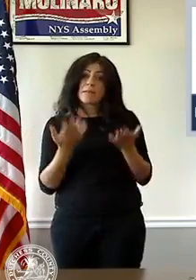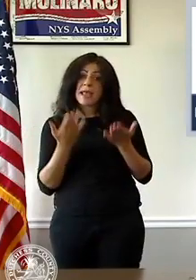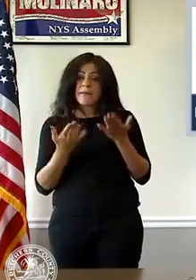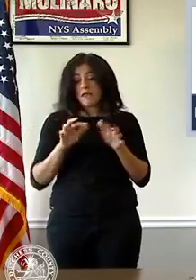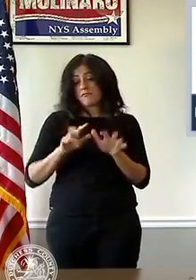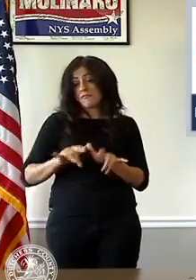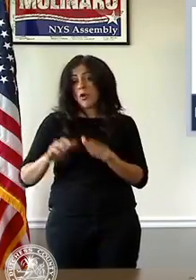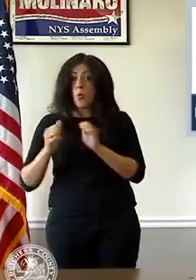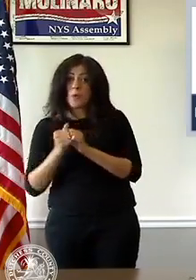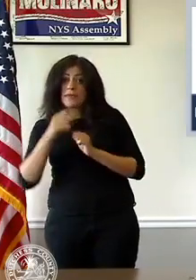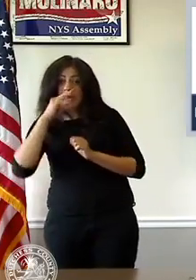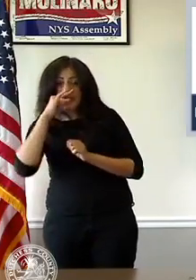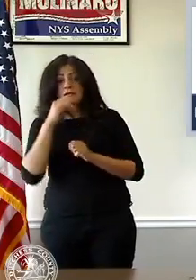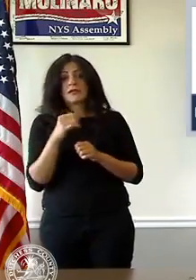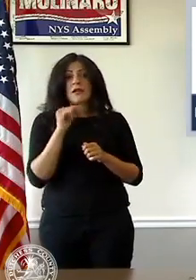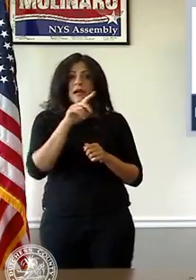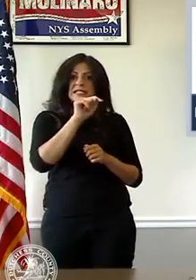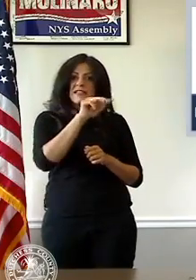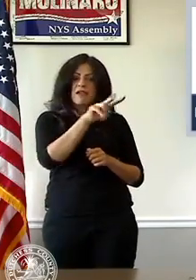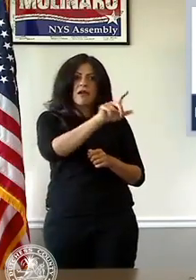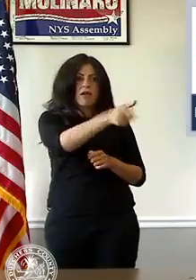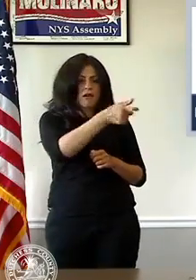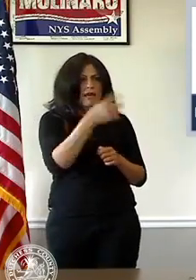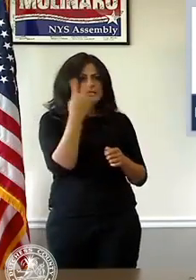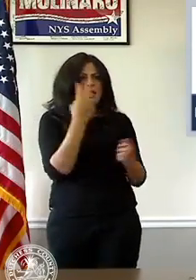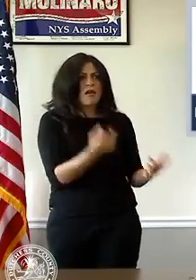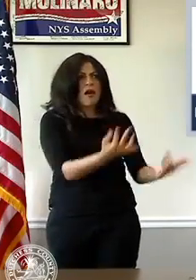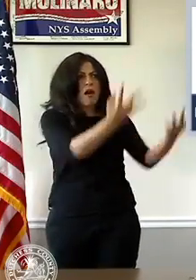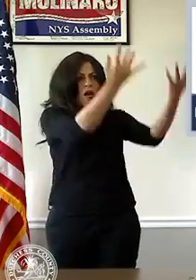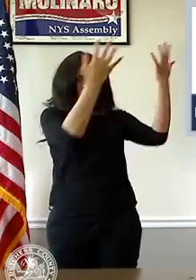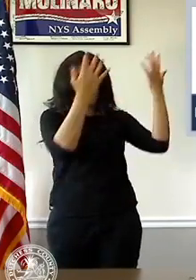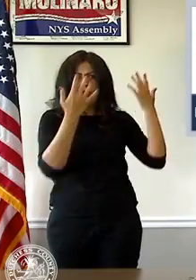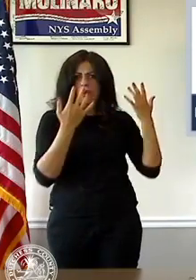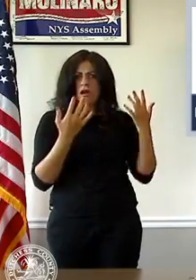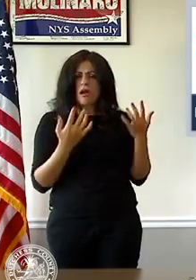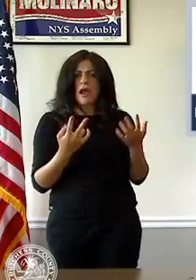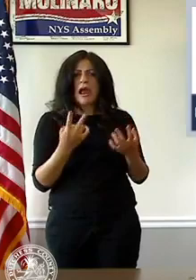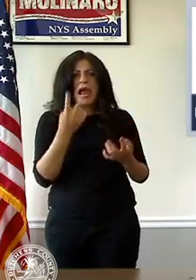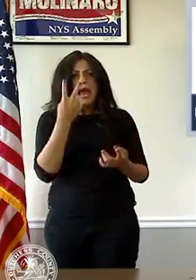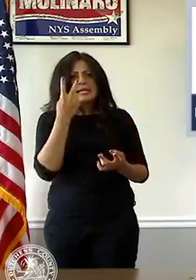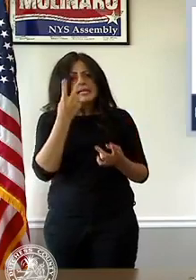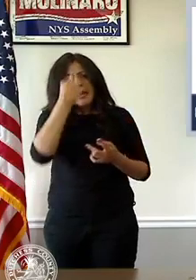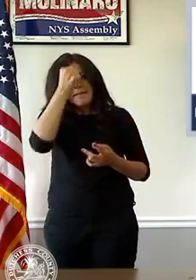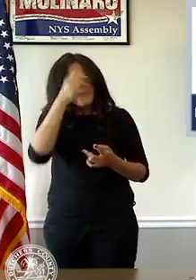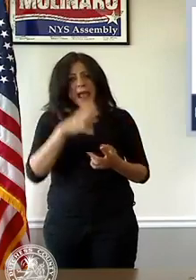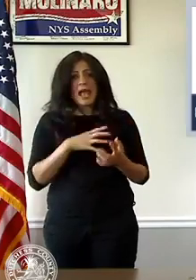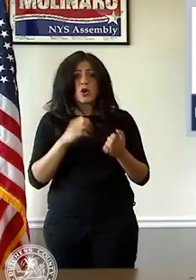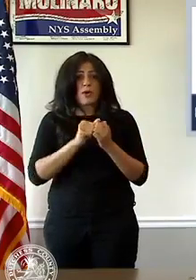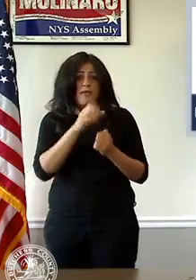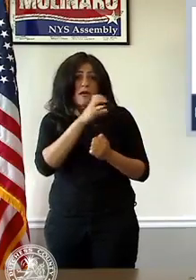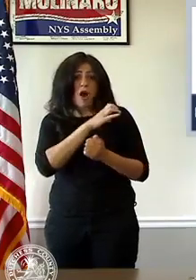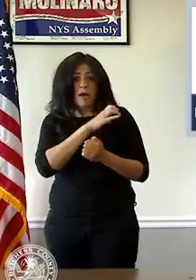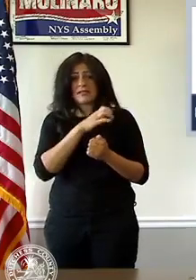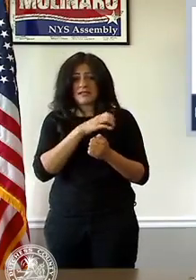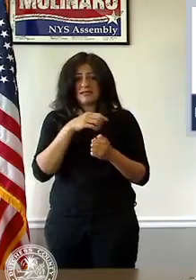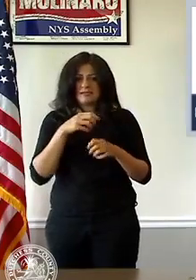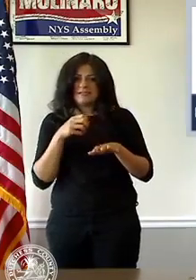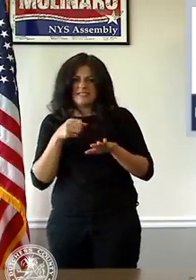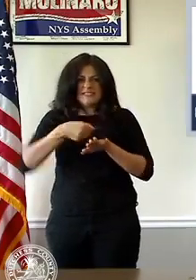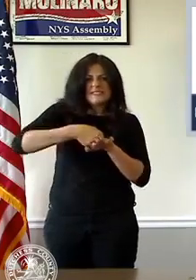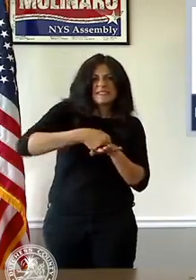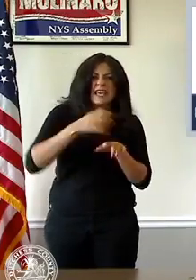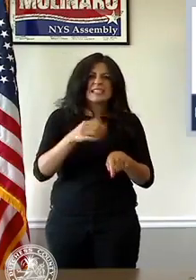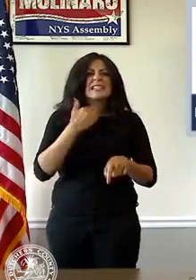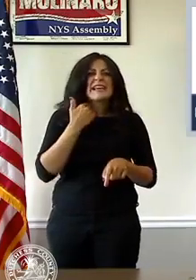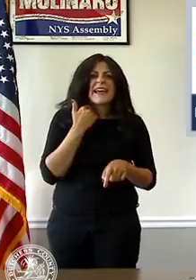on the TV and they see burning. They see a man with a police officer's knee around his neck. They see